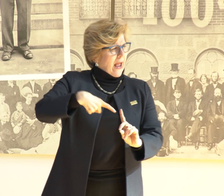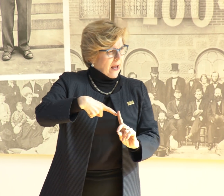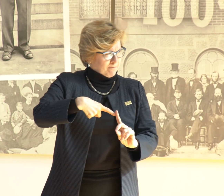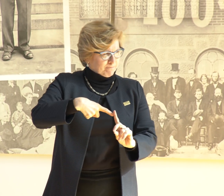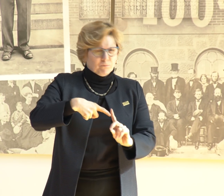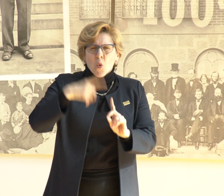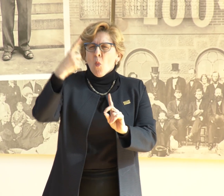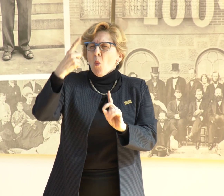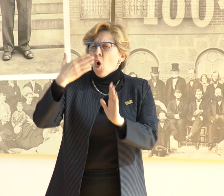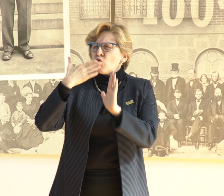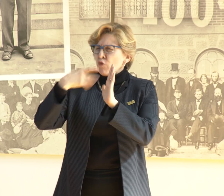we use our language.